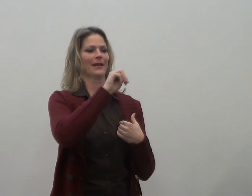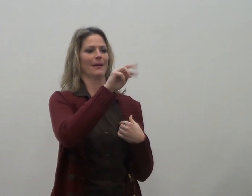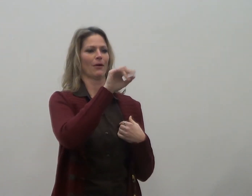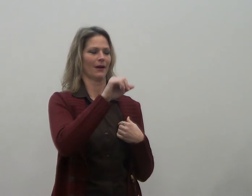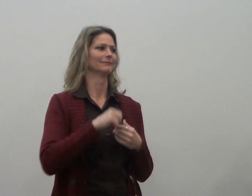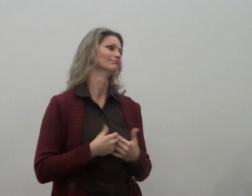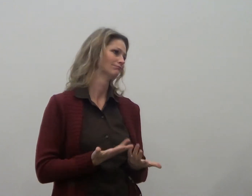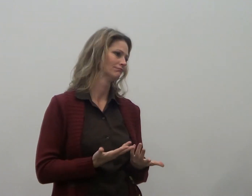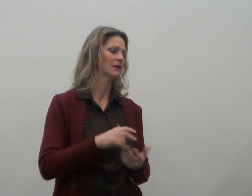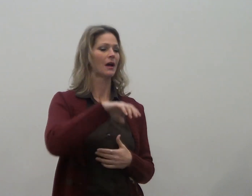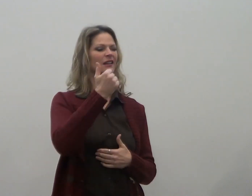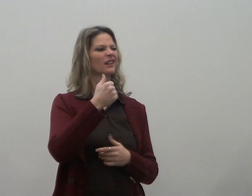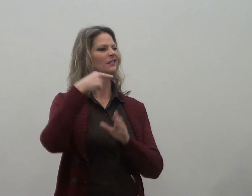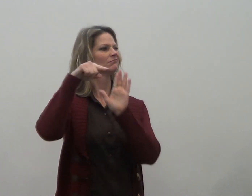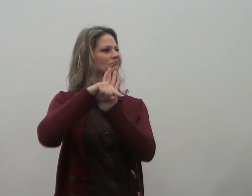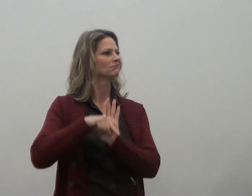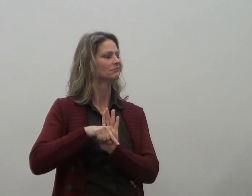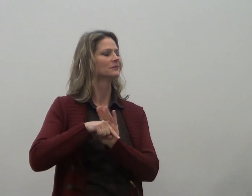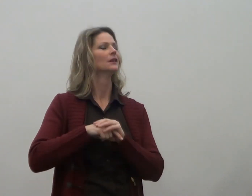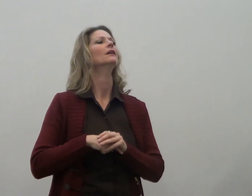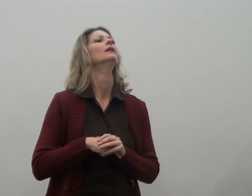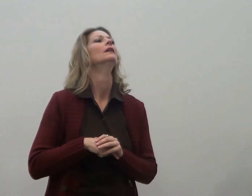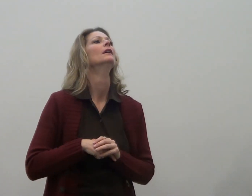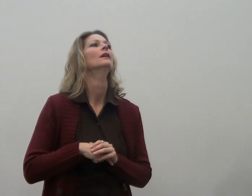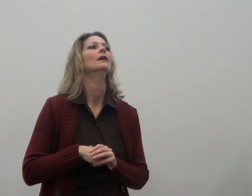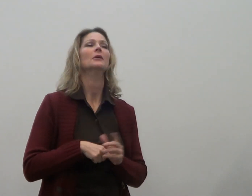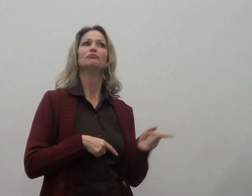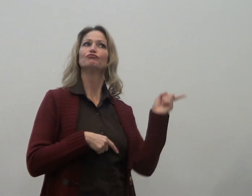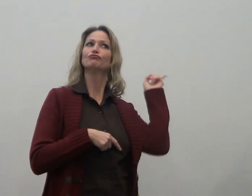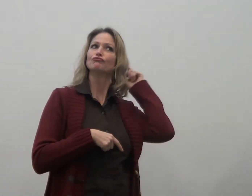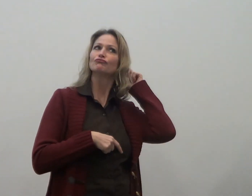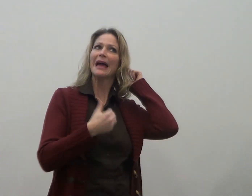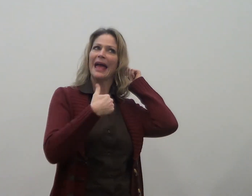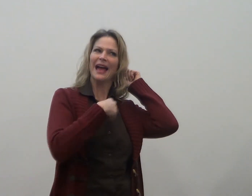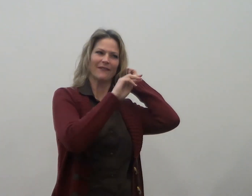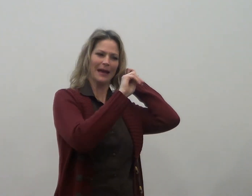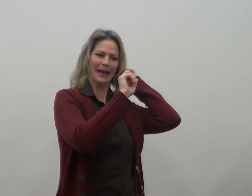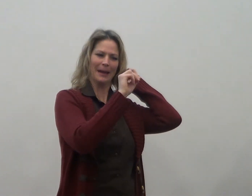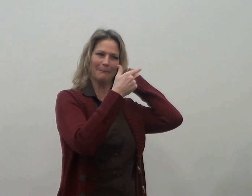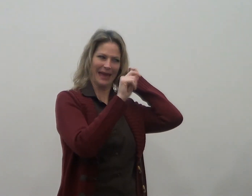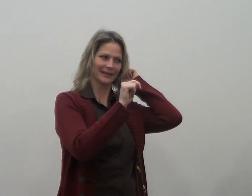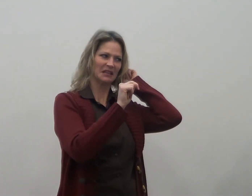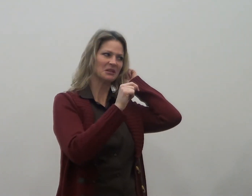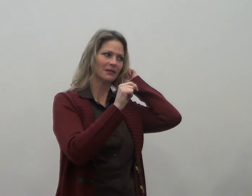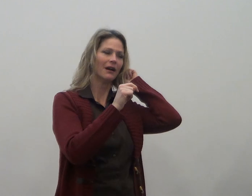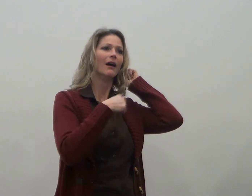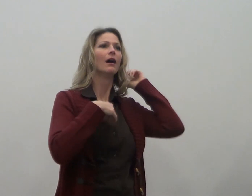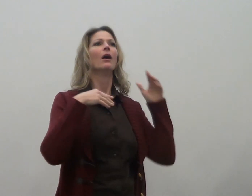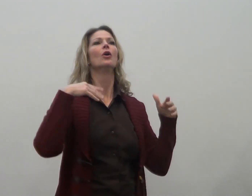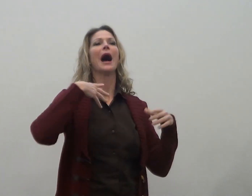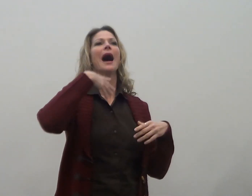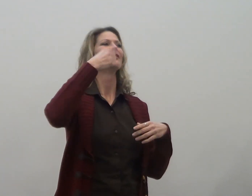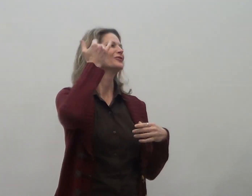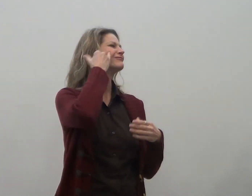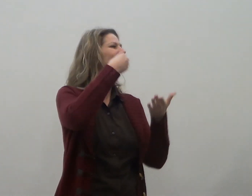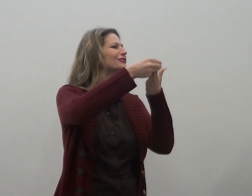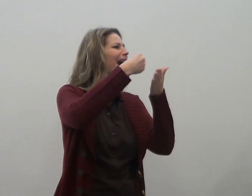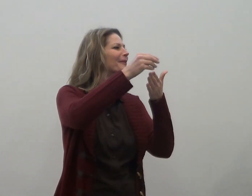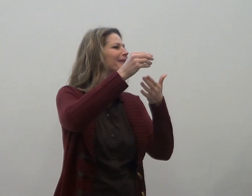that sometimes the magnetics in the implant can set off different alarms. So if you're like in a mall and you go out the doors and like the theft alarm goes